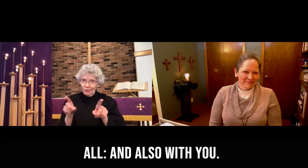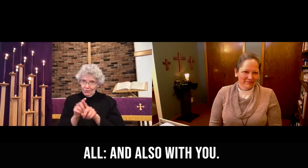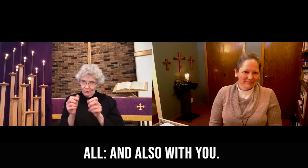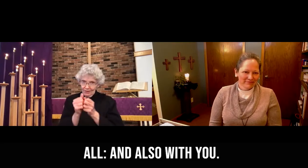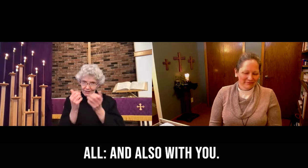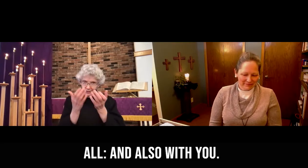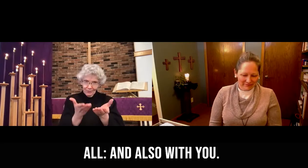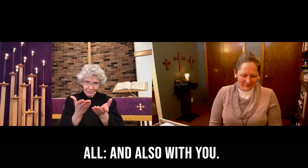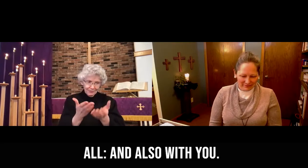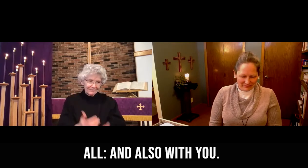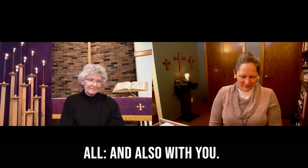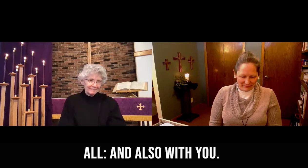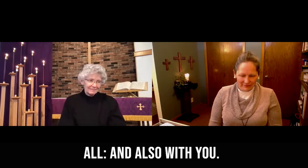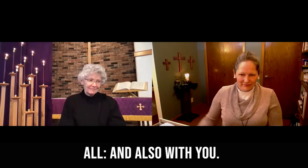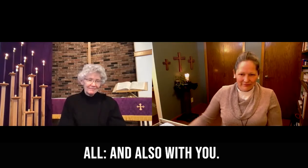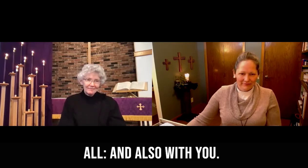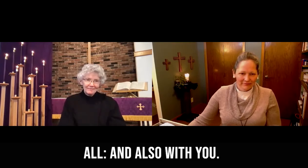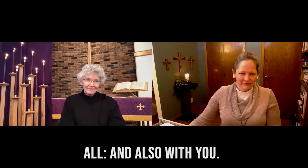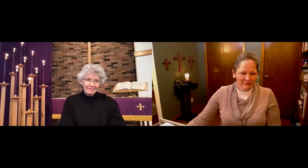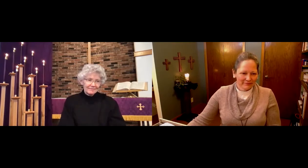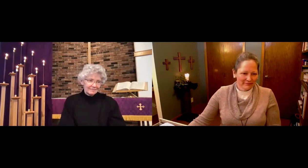Congregation, and also with you.